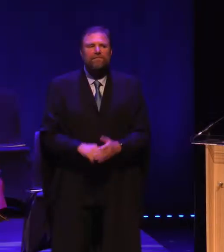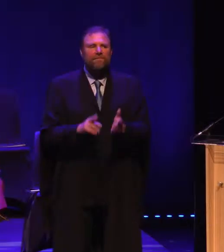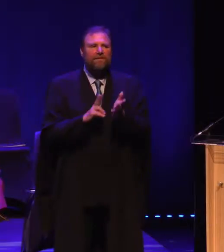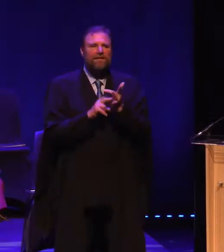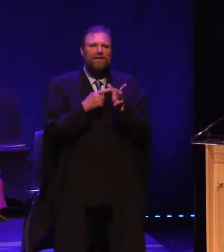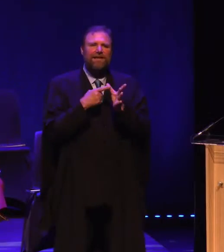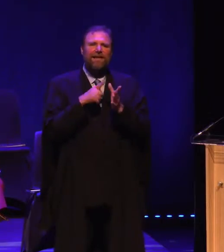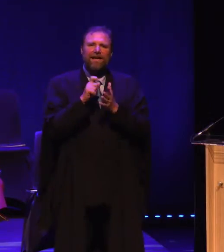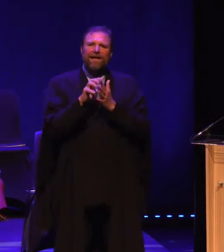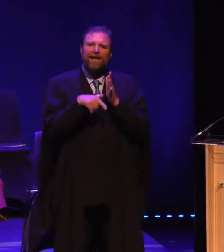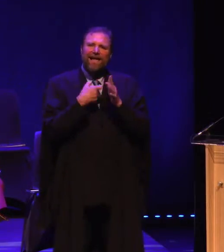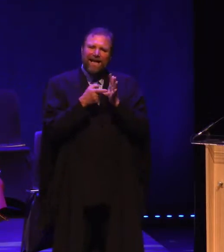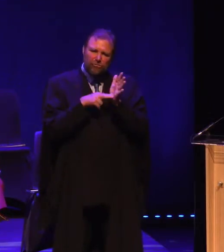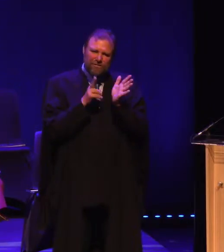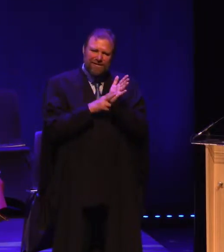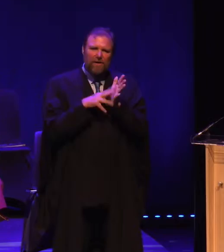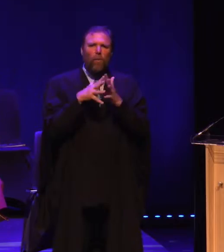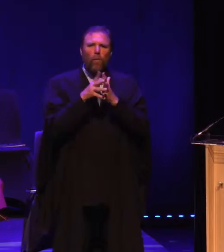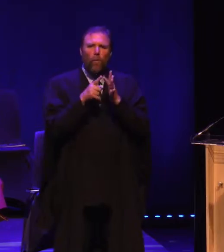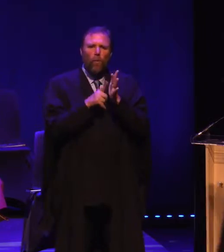Nia Catherine Williams.